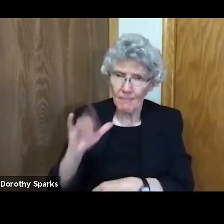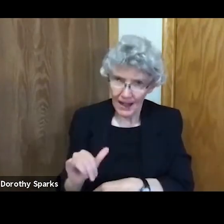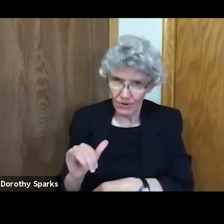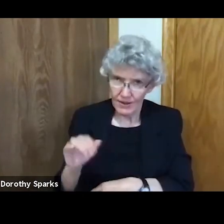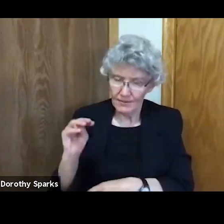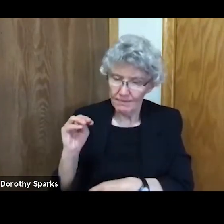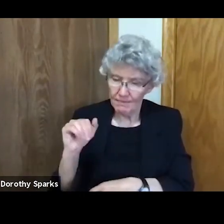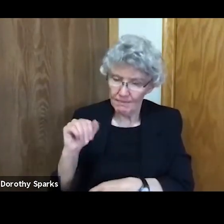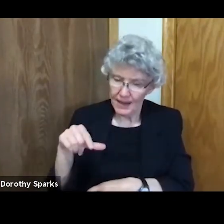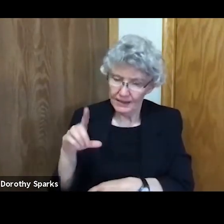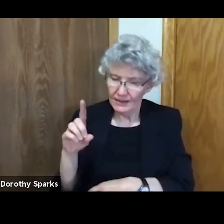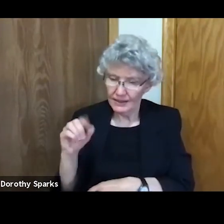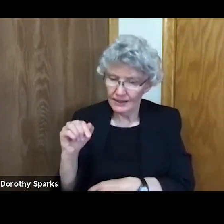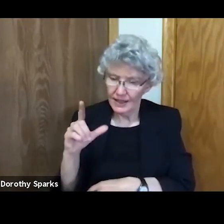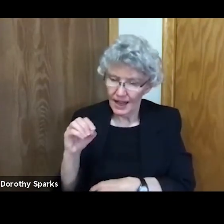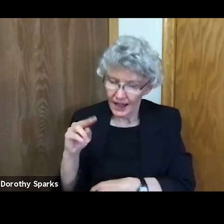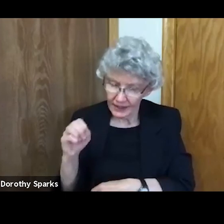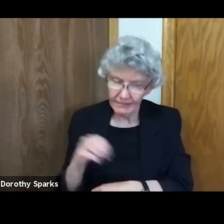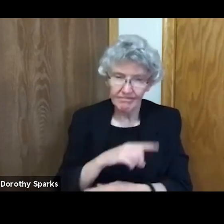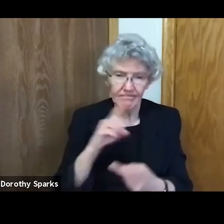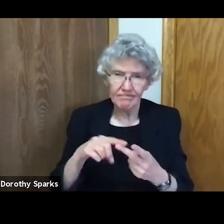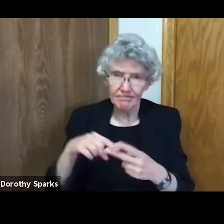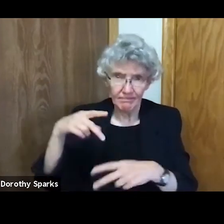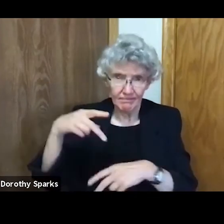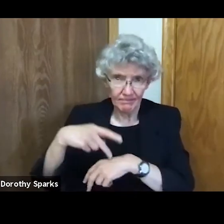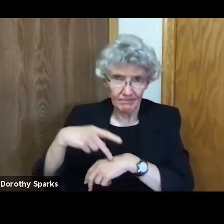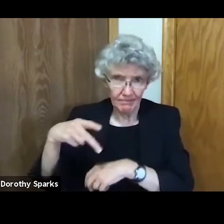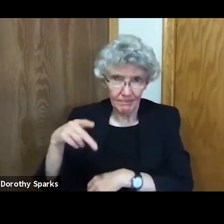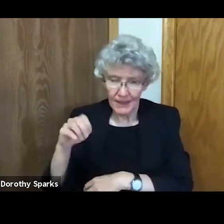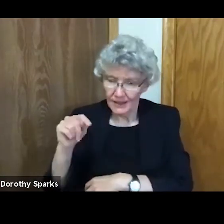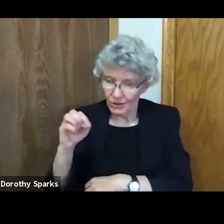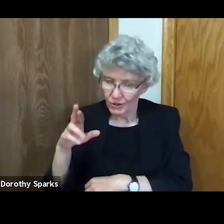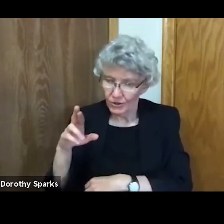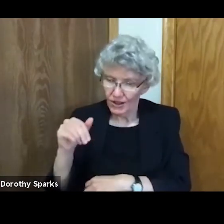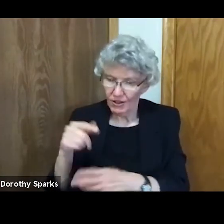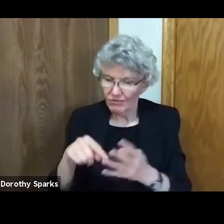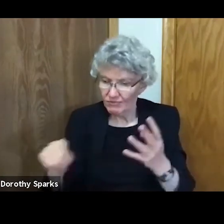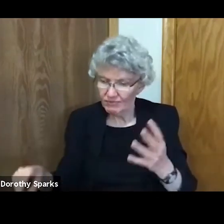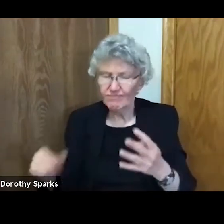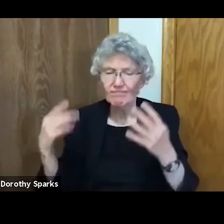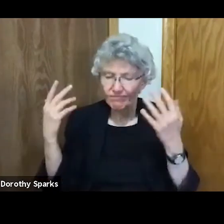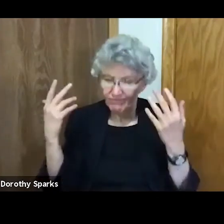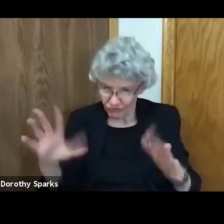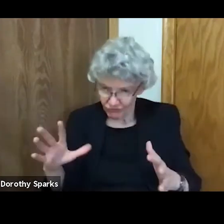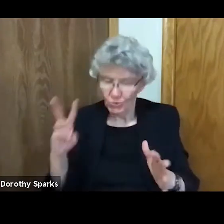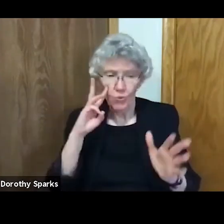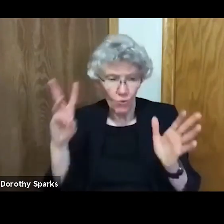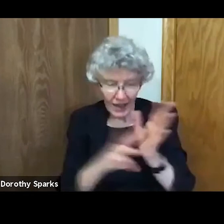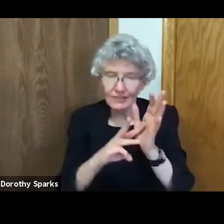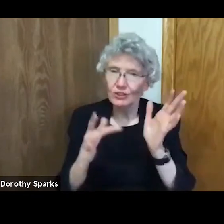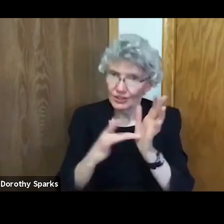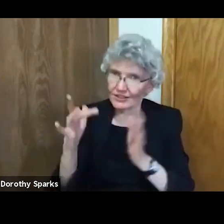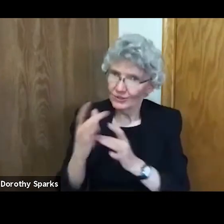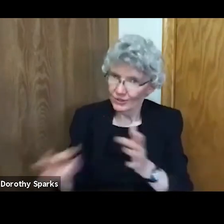from every place in the world. And so with Mary Magdalene and Peter, and